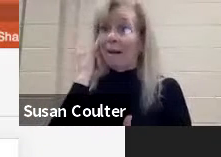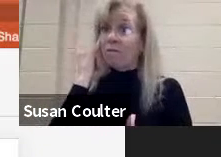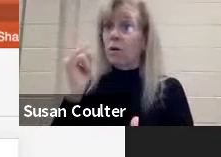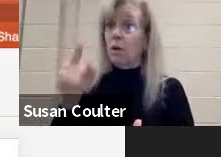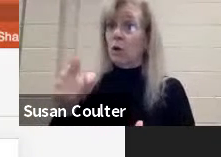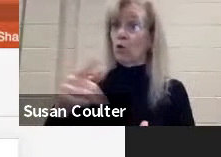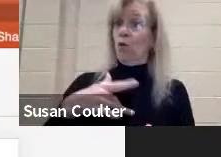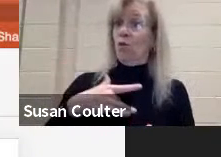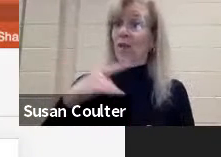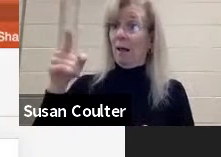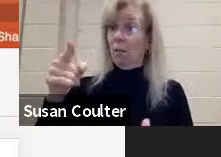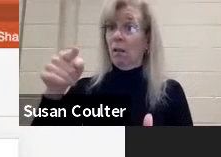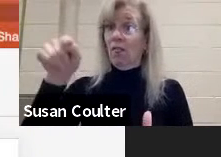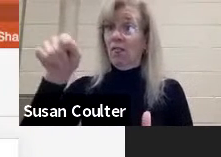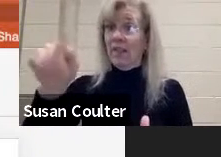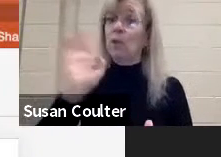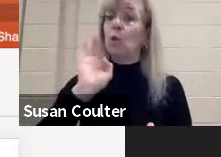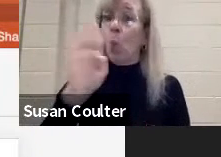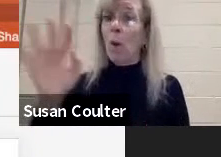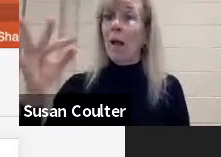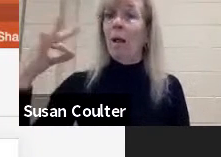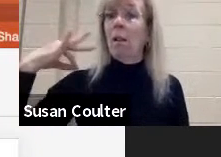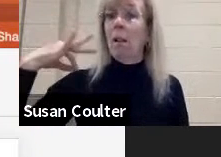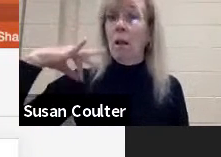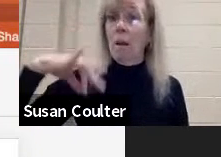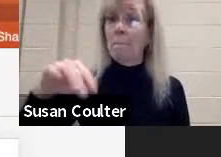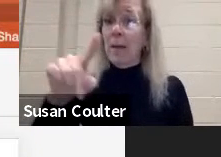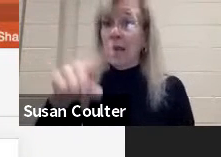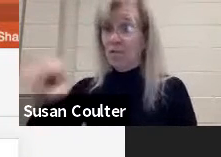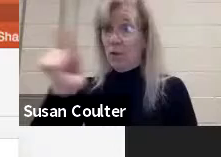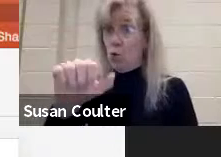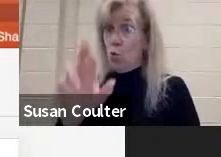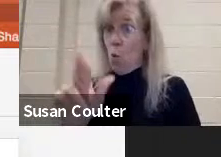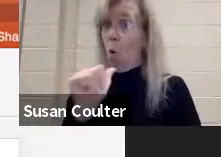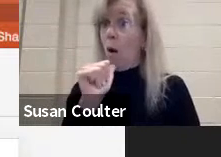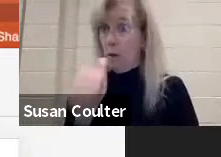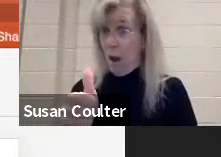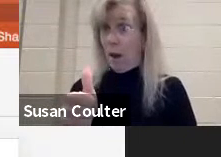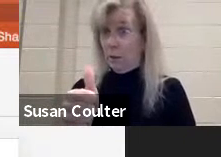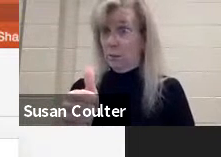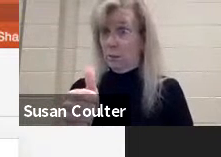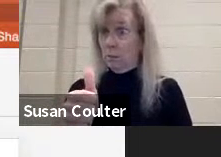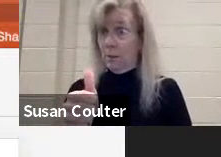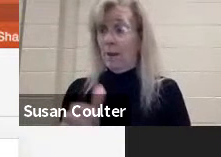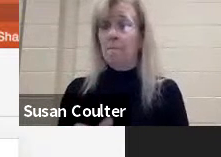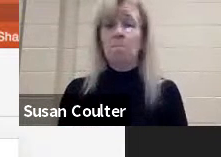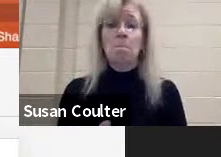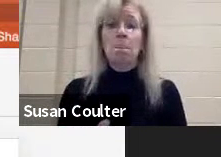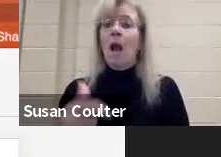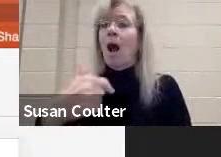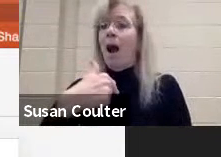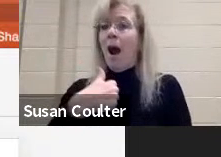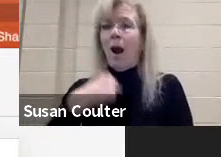you if you feel this will benefit you or not.